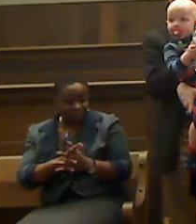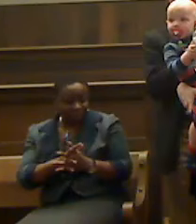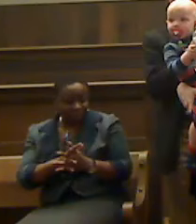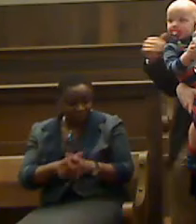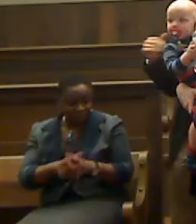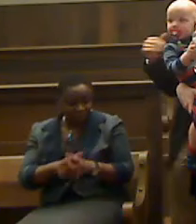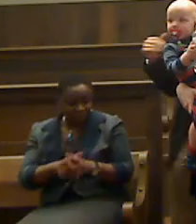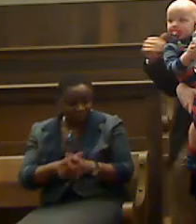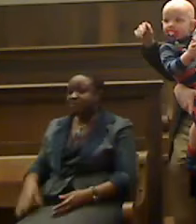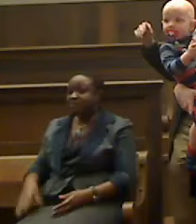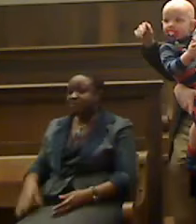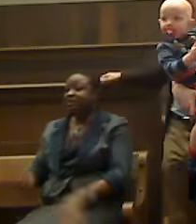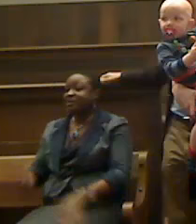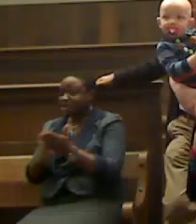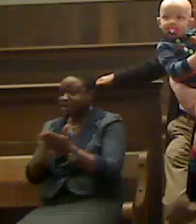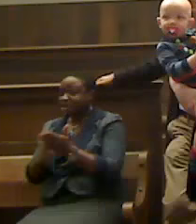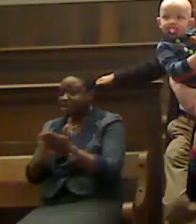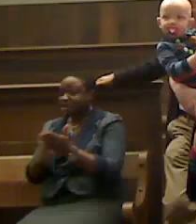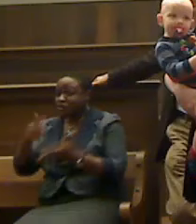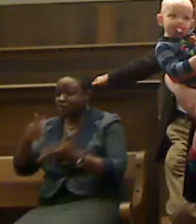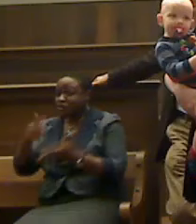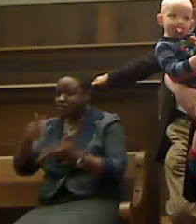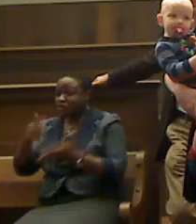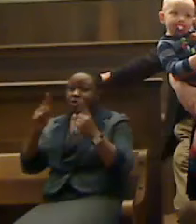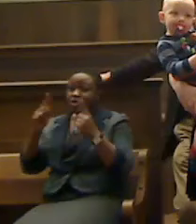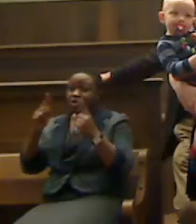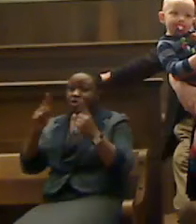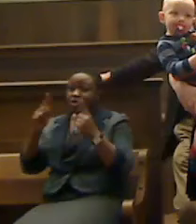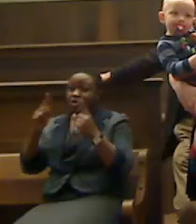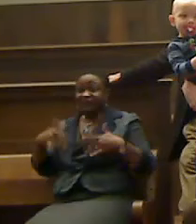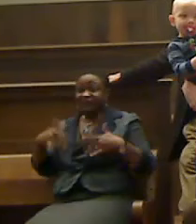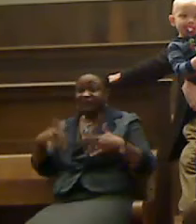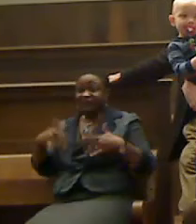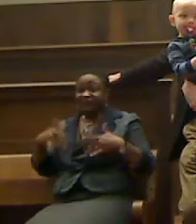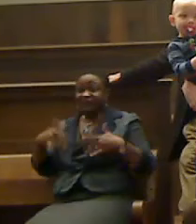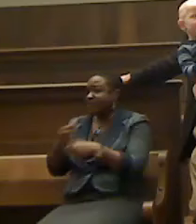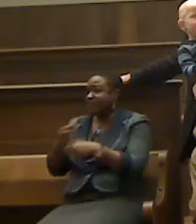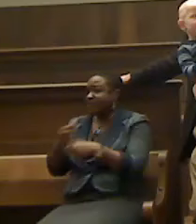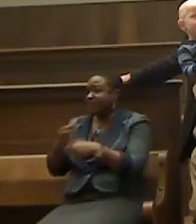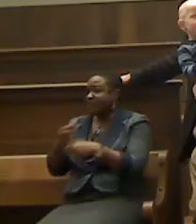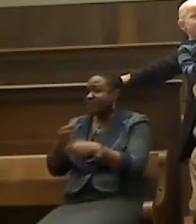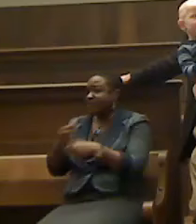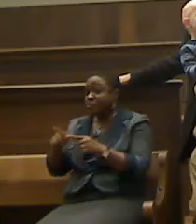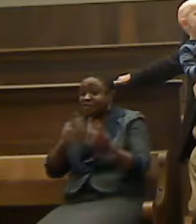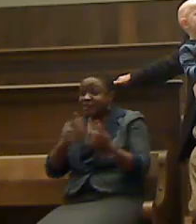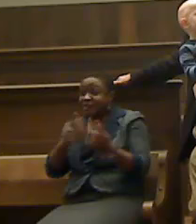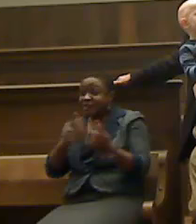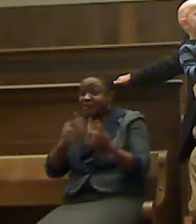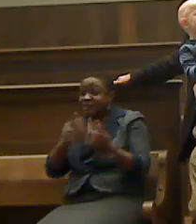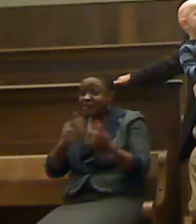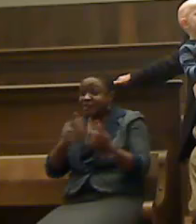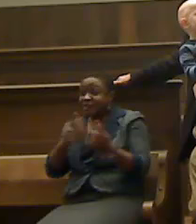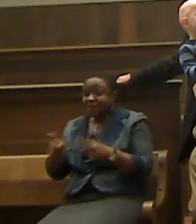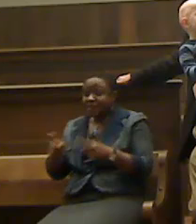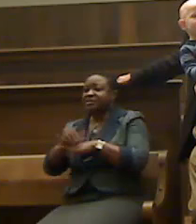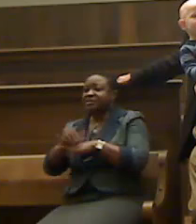some of you are here because you heard about this event. I try to make an effort when I hear about things that are happening locally to send to our